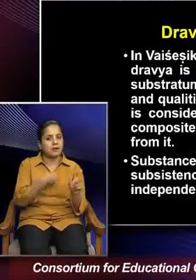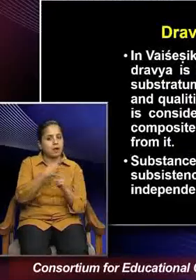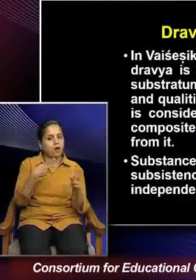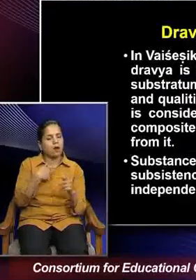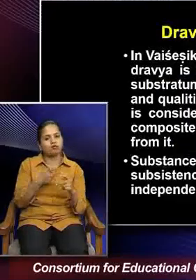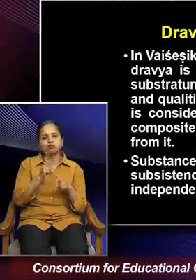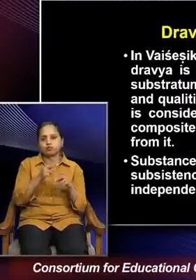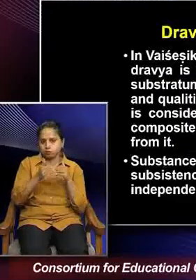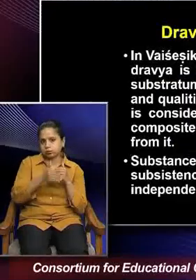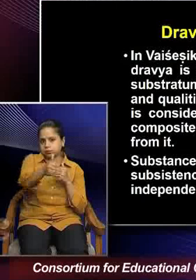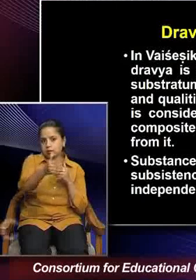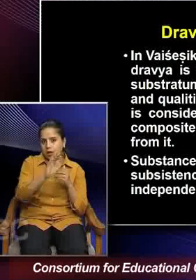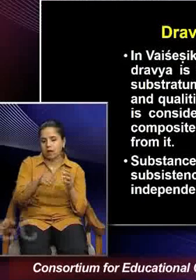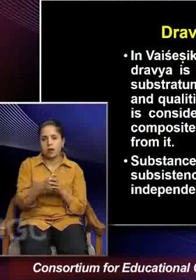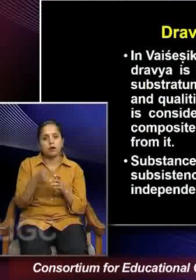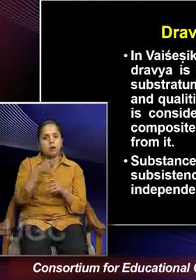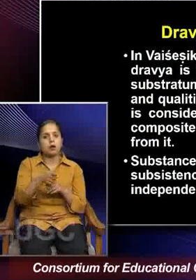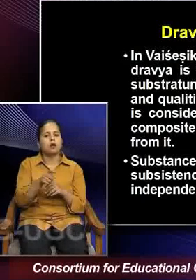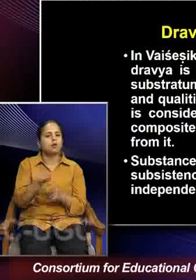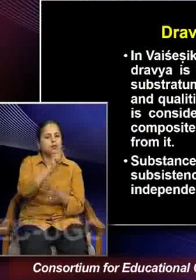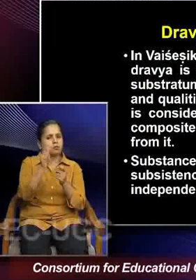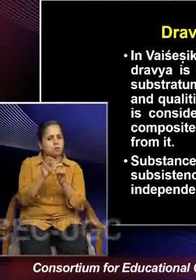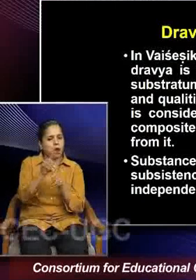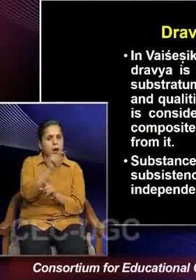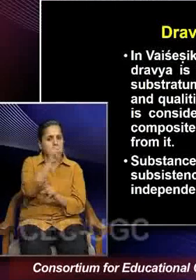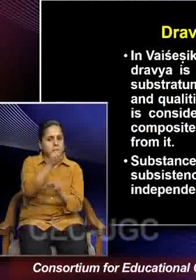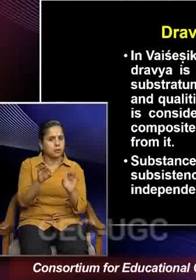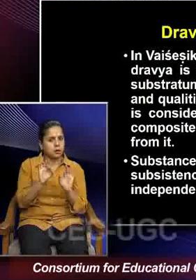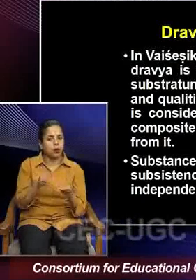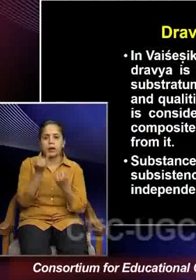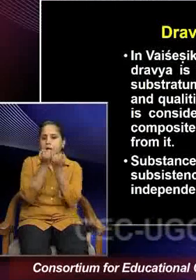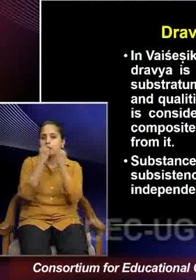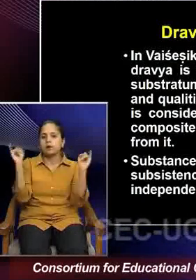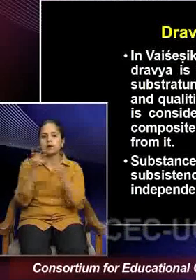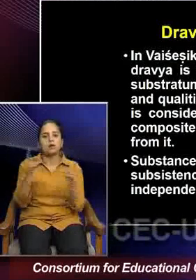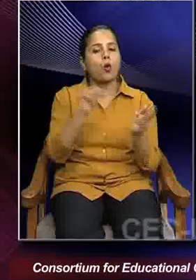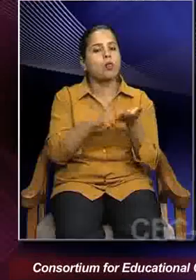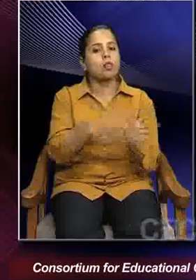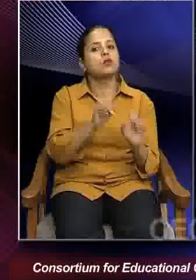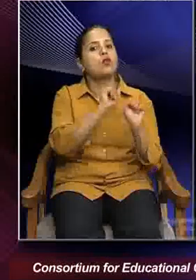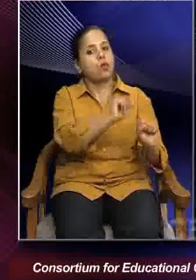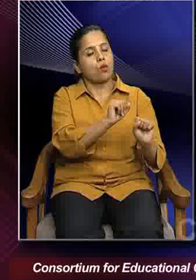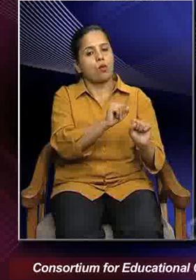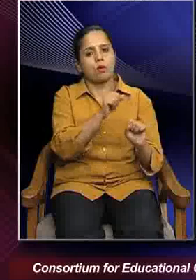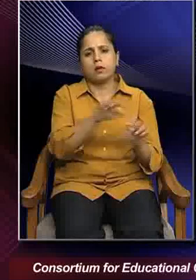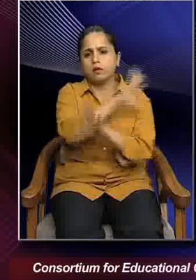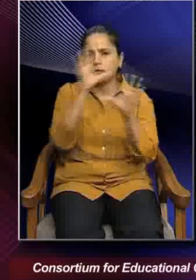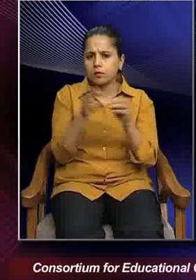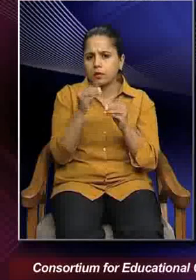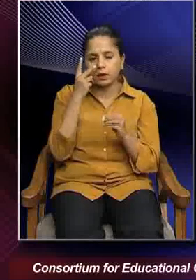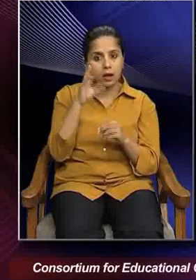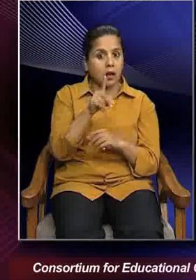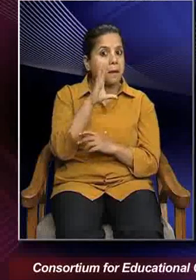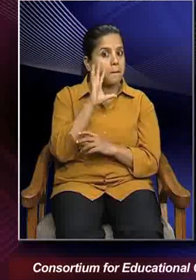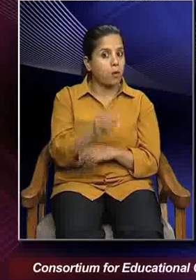self-subsistence, the absolute and independent nature of things. That is one of the very